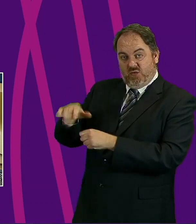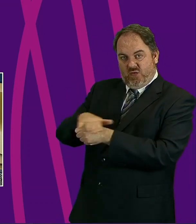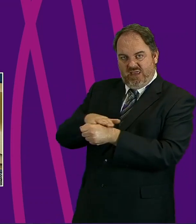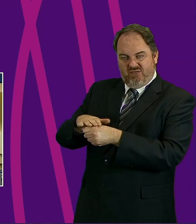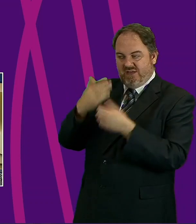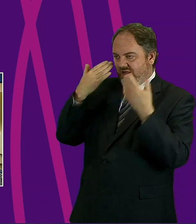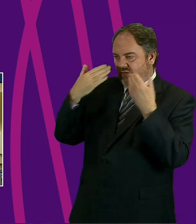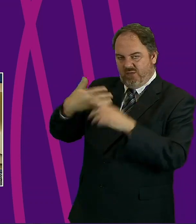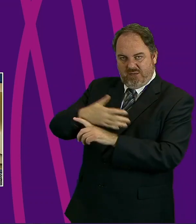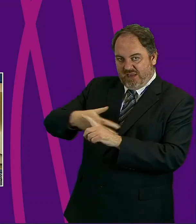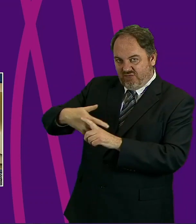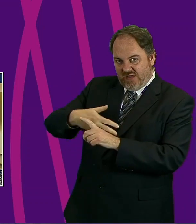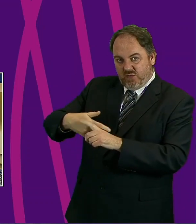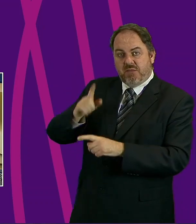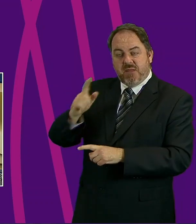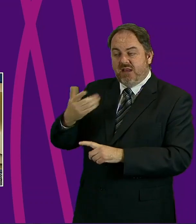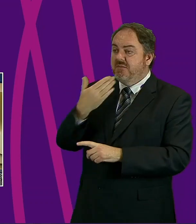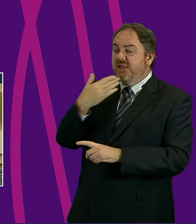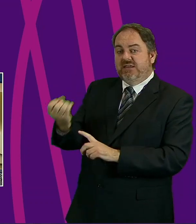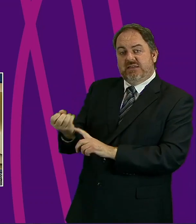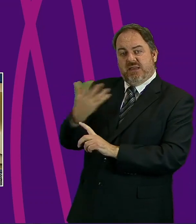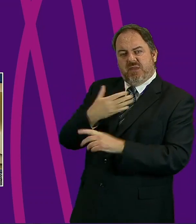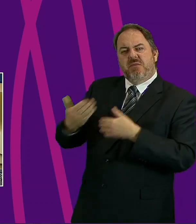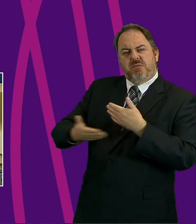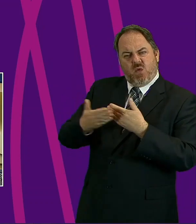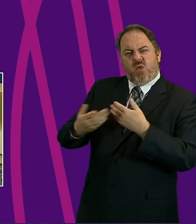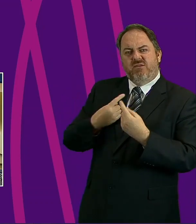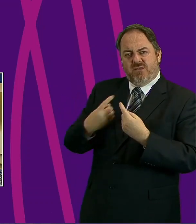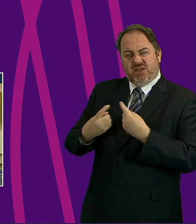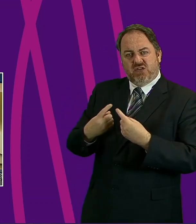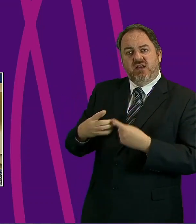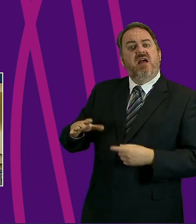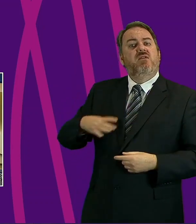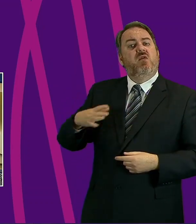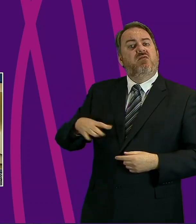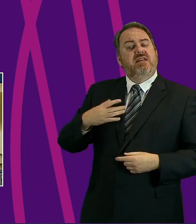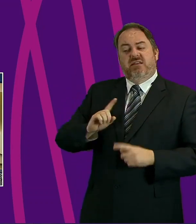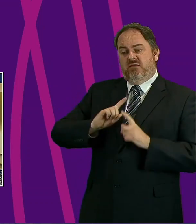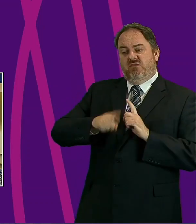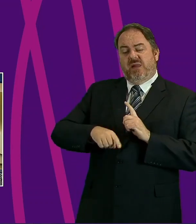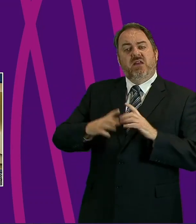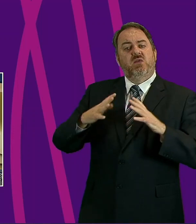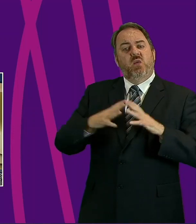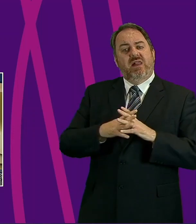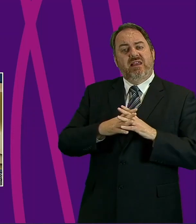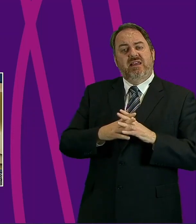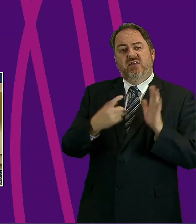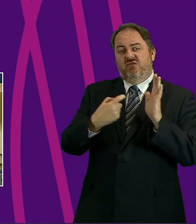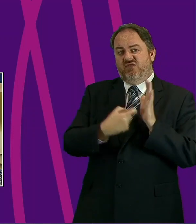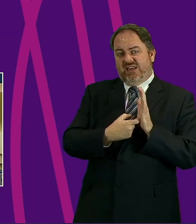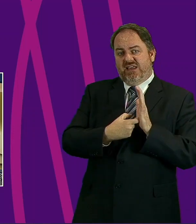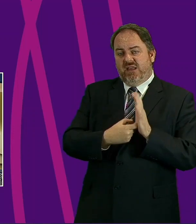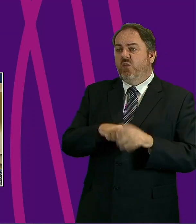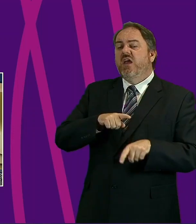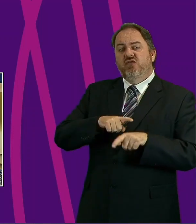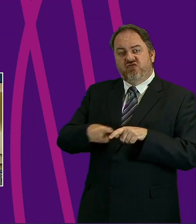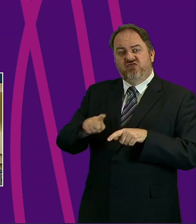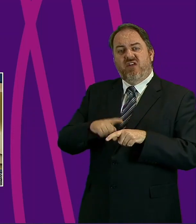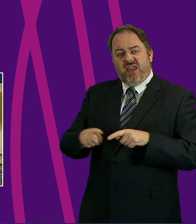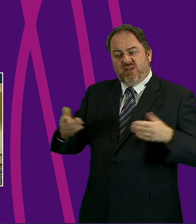I said in response to Willie Rennie, we are now in a process of resuming hospital procedures as quickly and